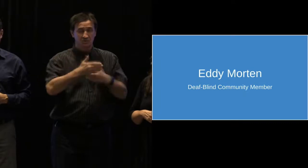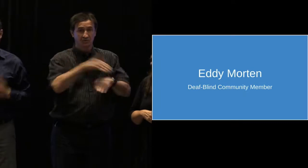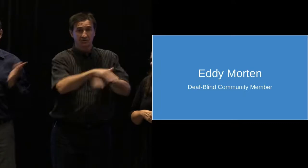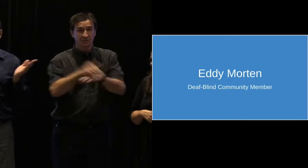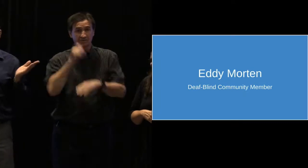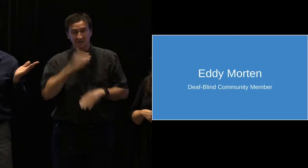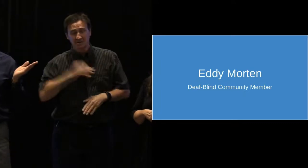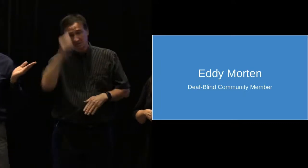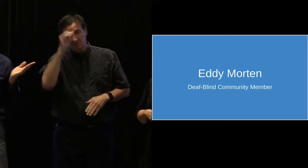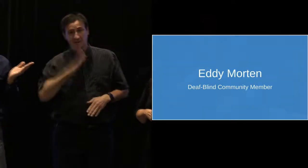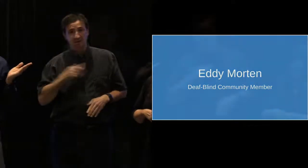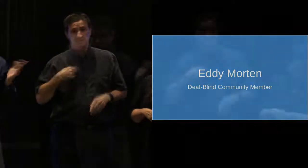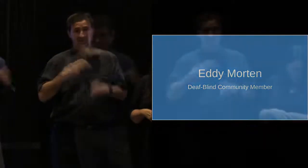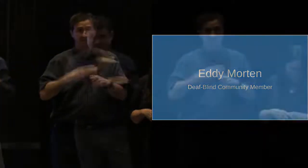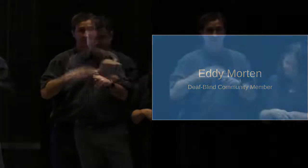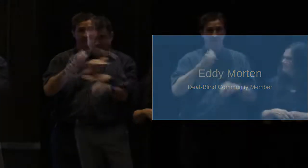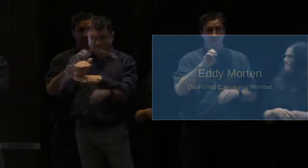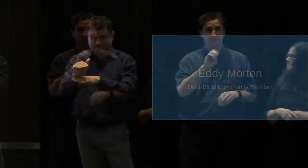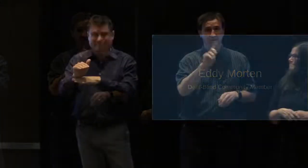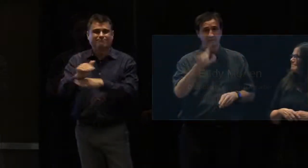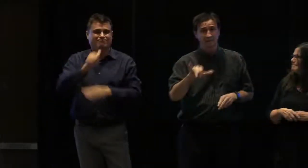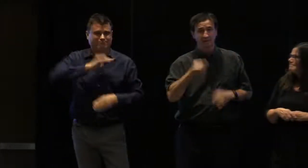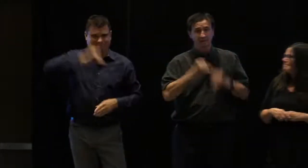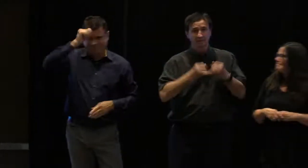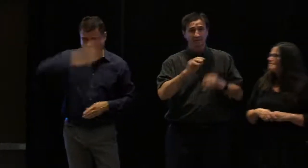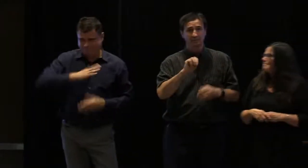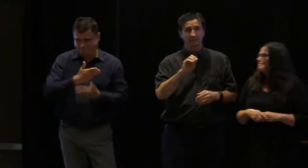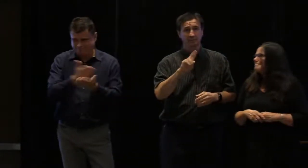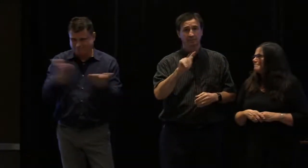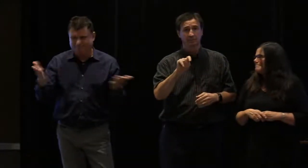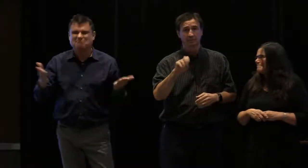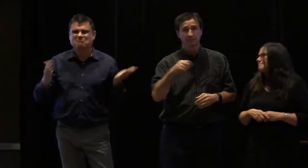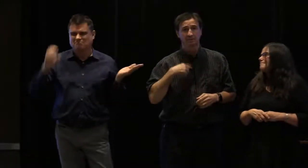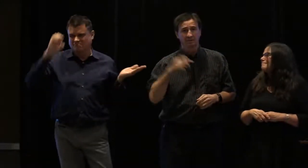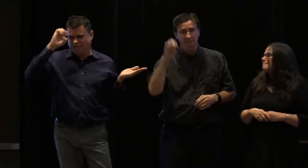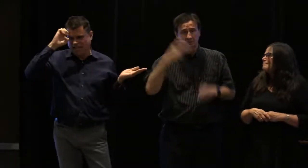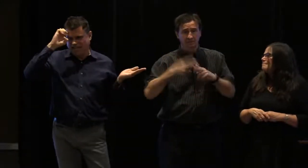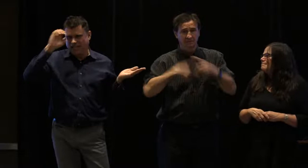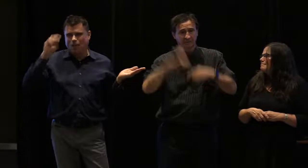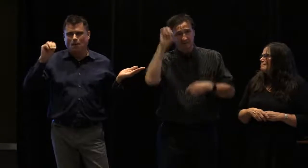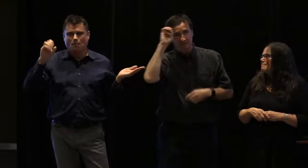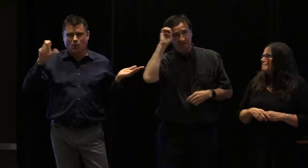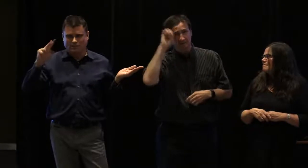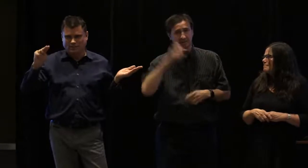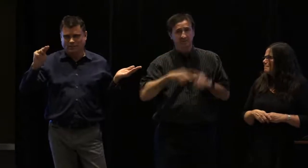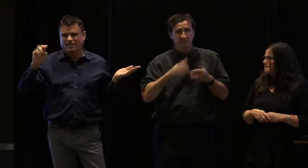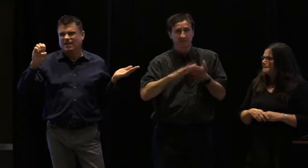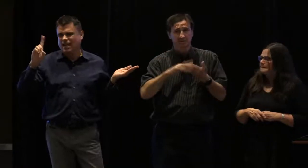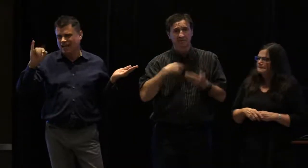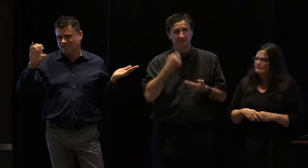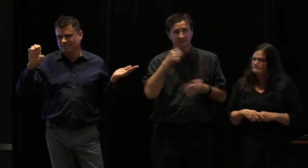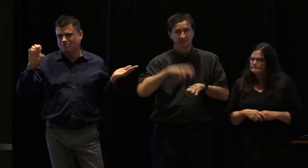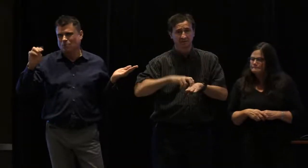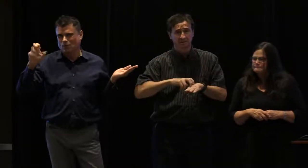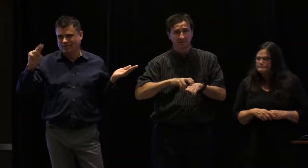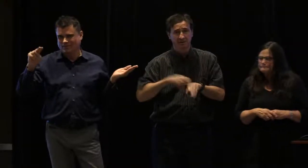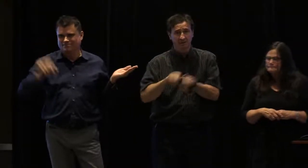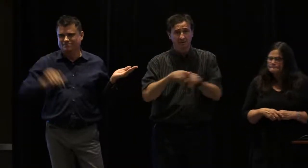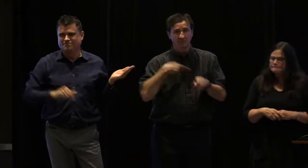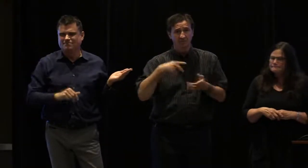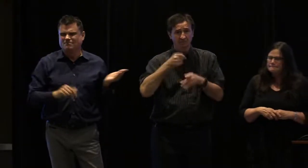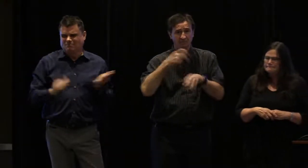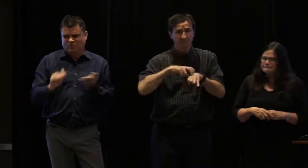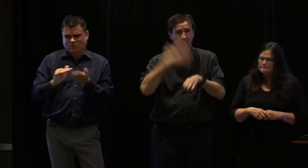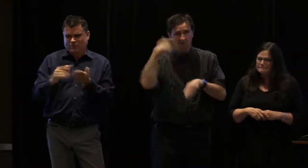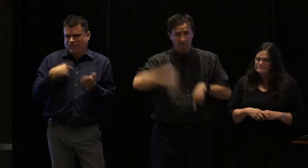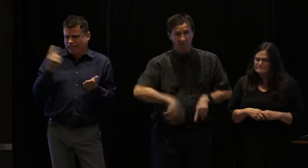All right. Good evening, ladies and gentlemen. My name is Eddie Morton. My sign name is like this, and